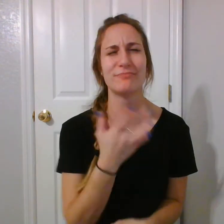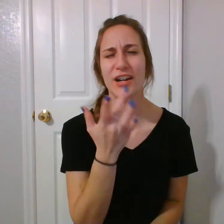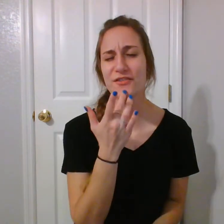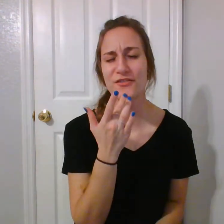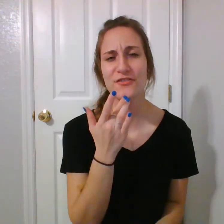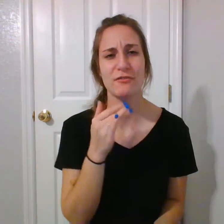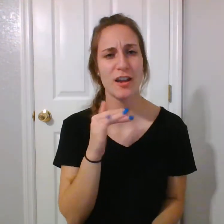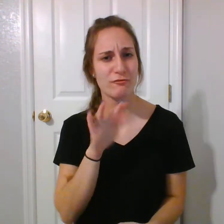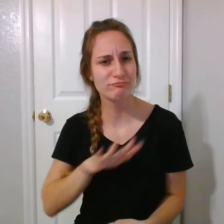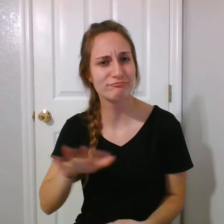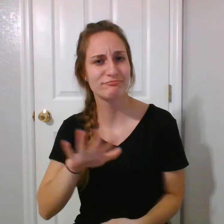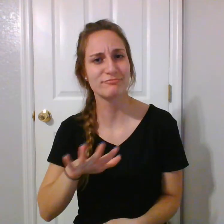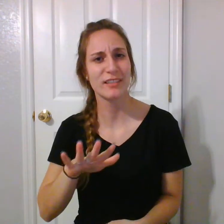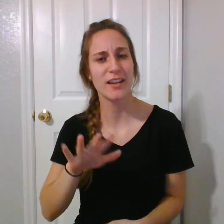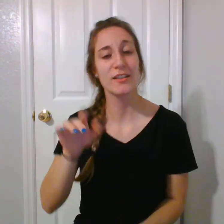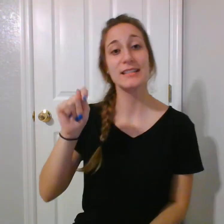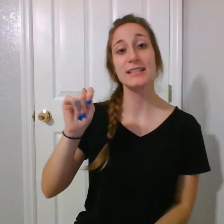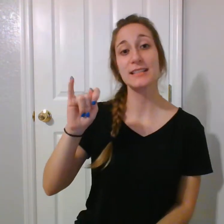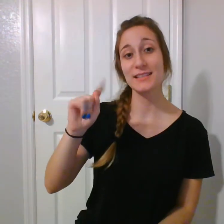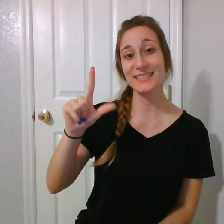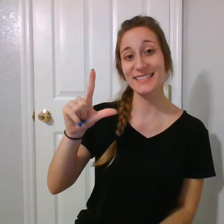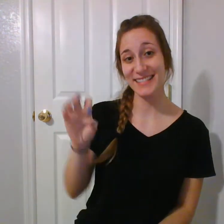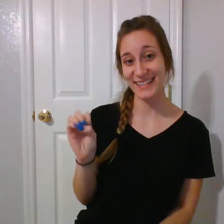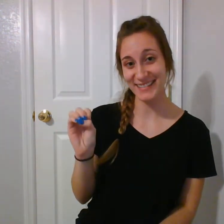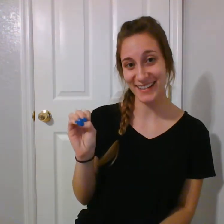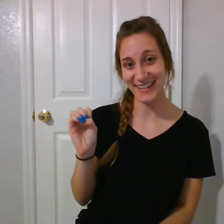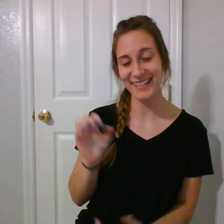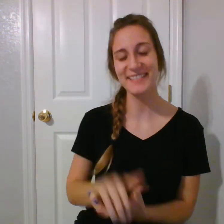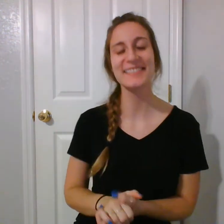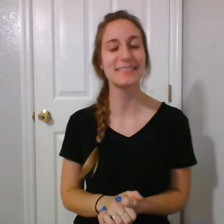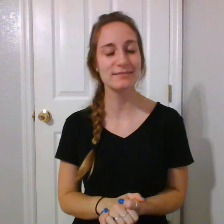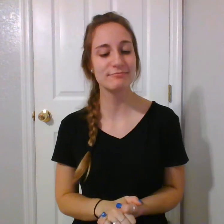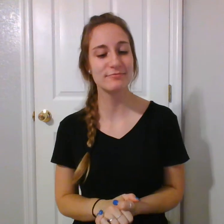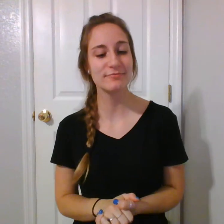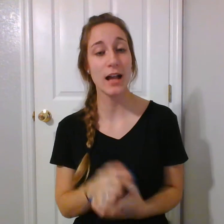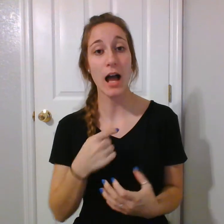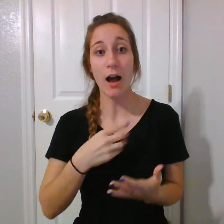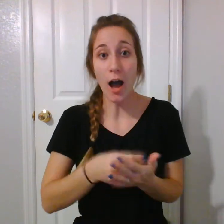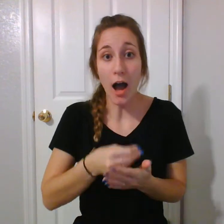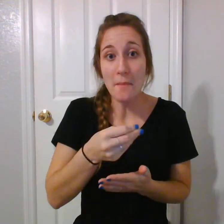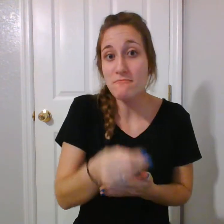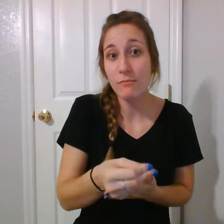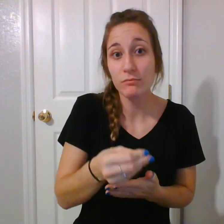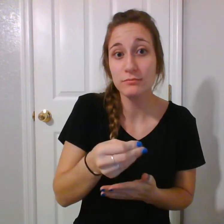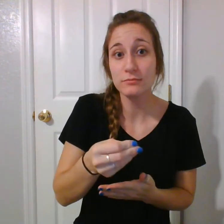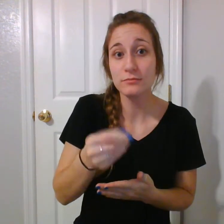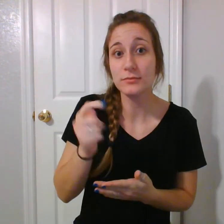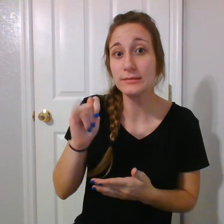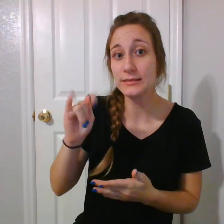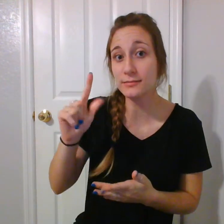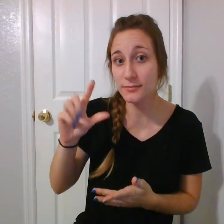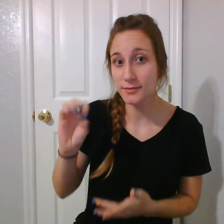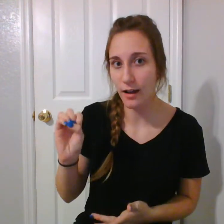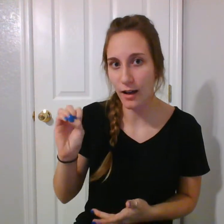my kitchen are my crazy tiles. This was one of the first things that I found that I felt like, oh my God, I have to have those when I was out shopping